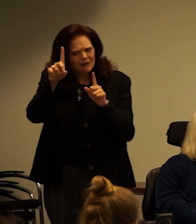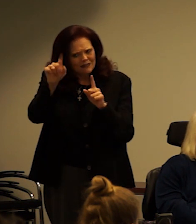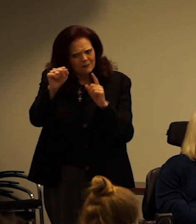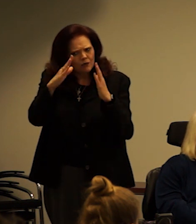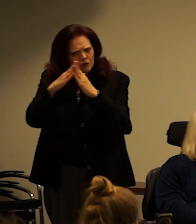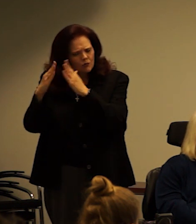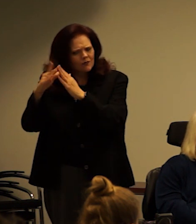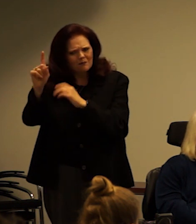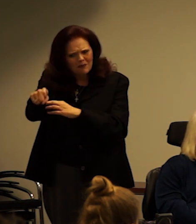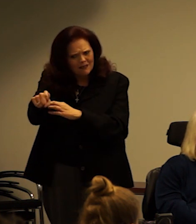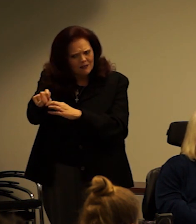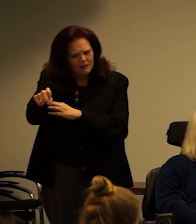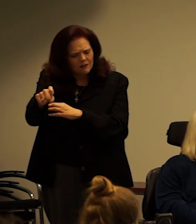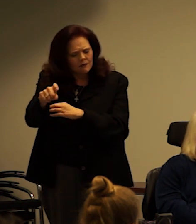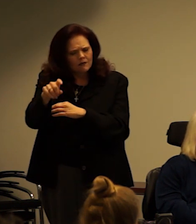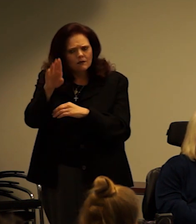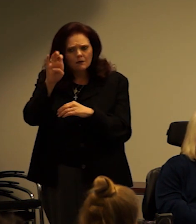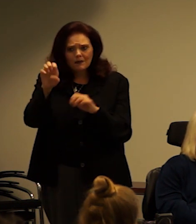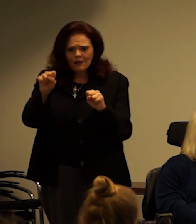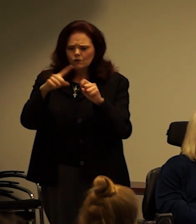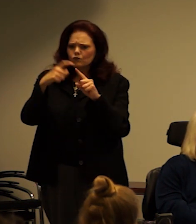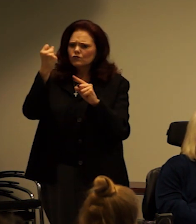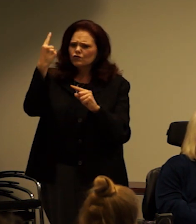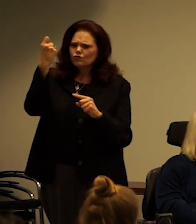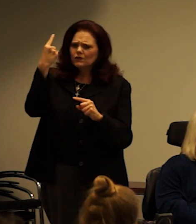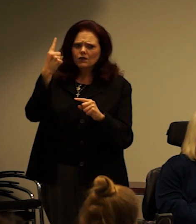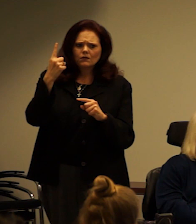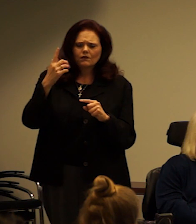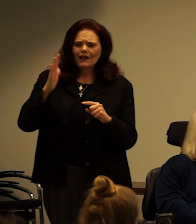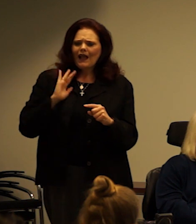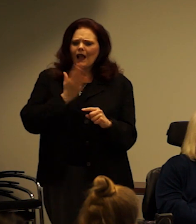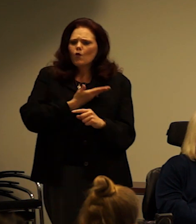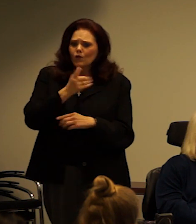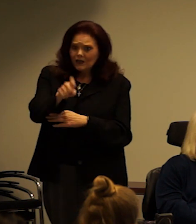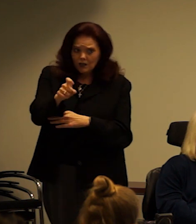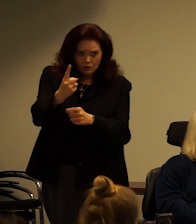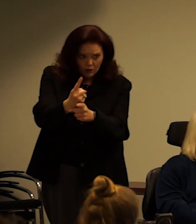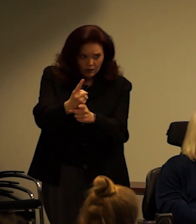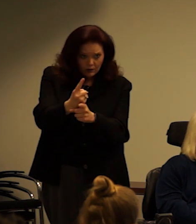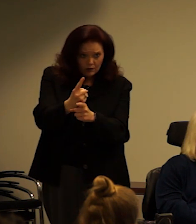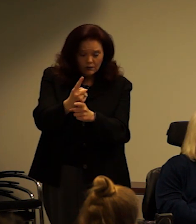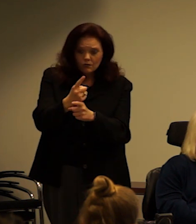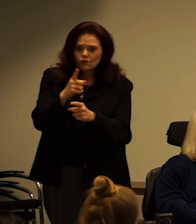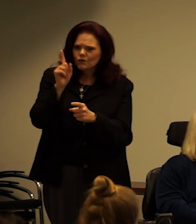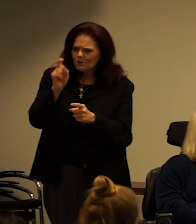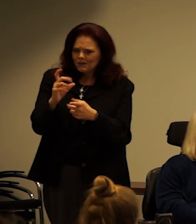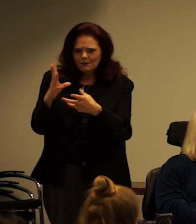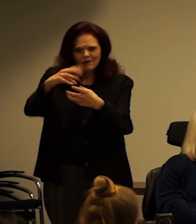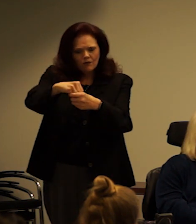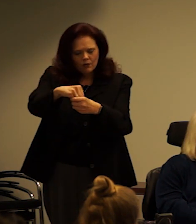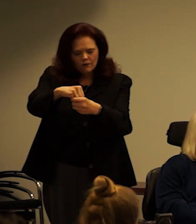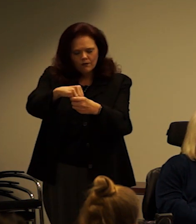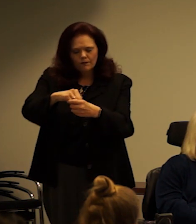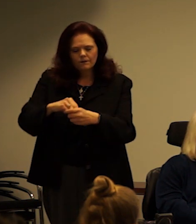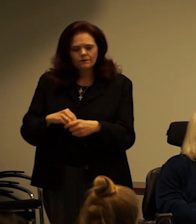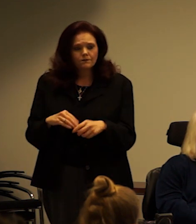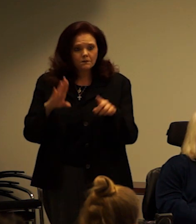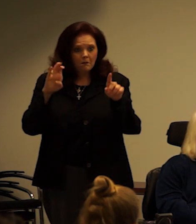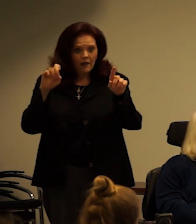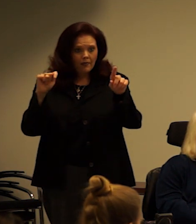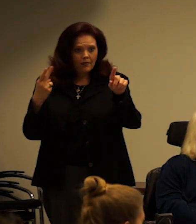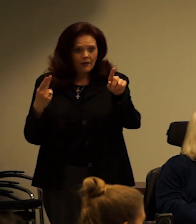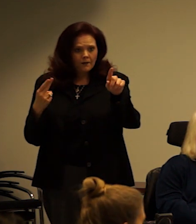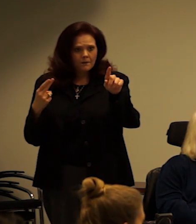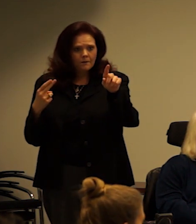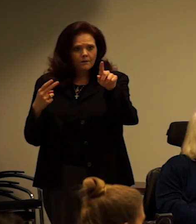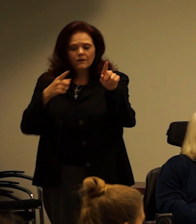community in order to understand what our needs are, right? So that you've got to get involved in that way. Beth?